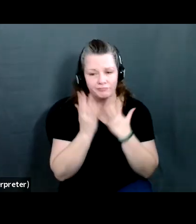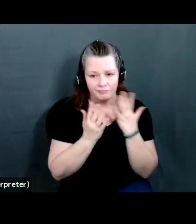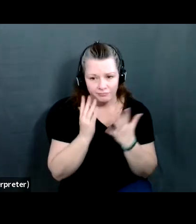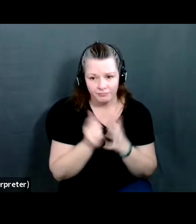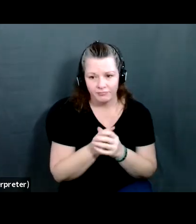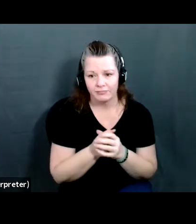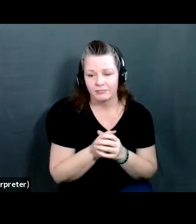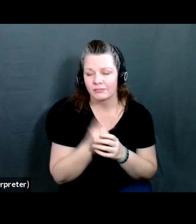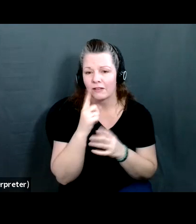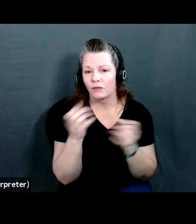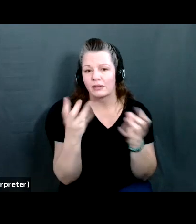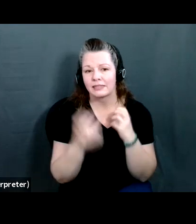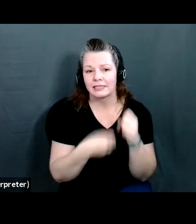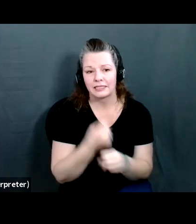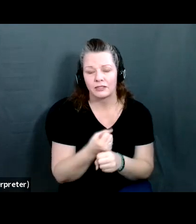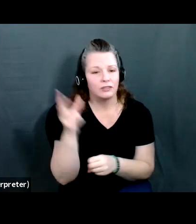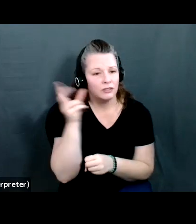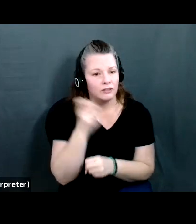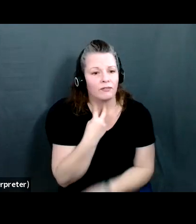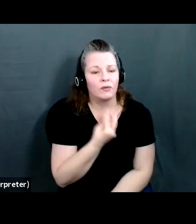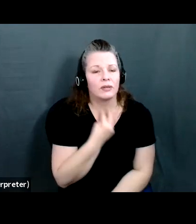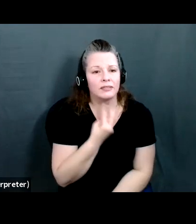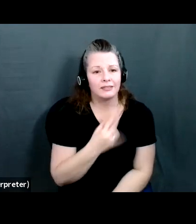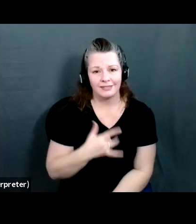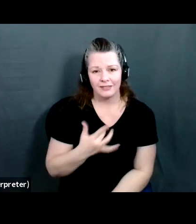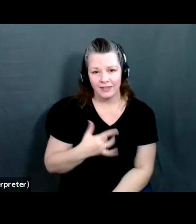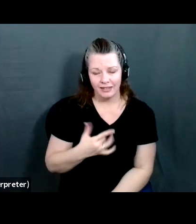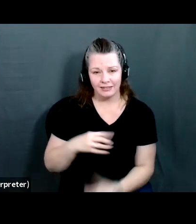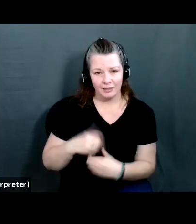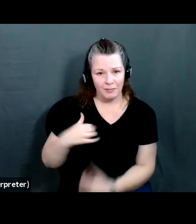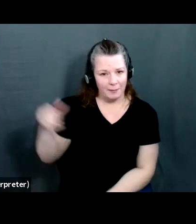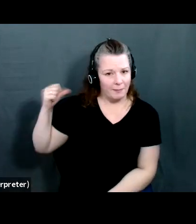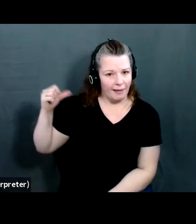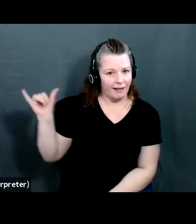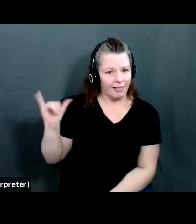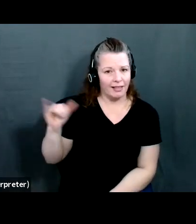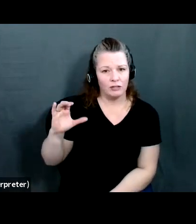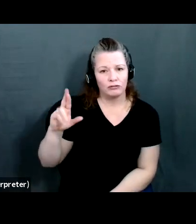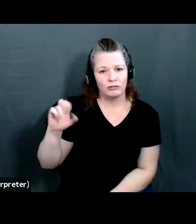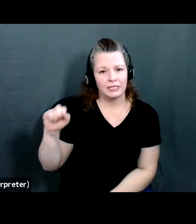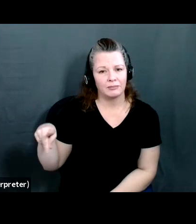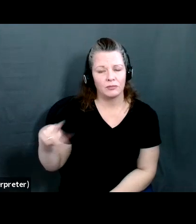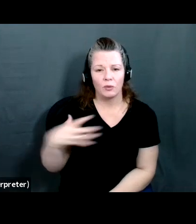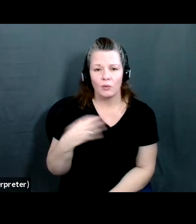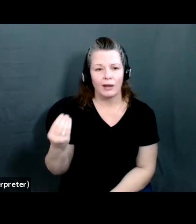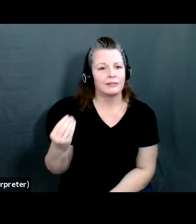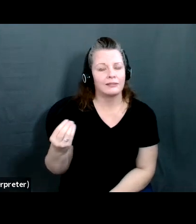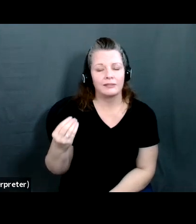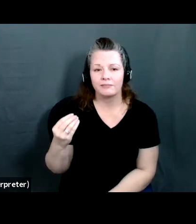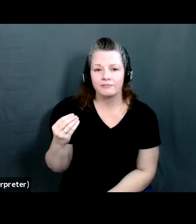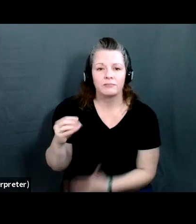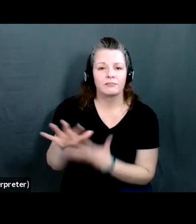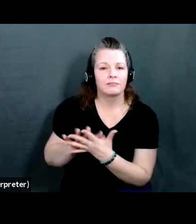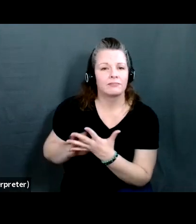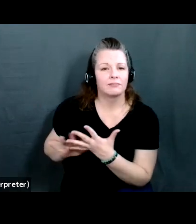For years, I heard his voice, felt it at my back like the crisp white of bougainvillea spilling through the